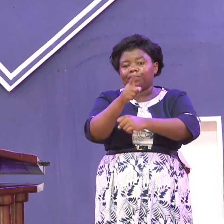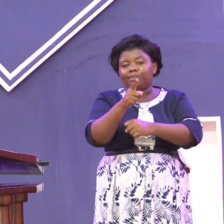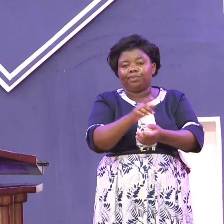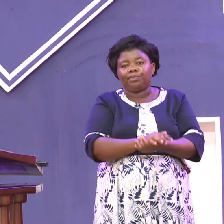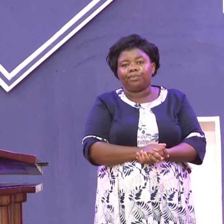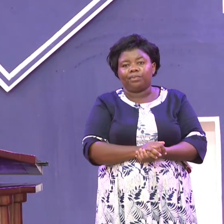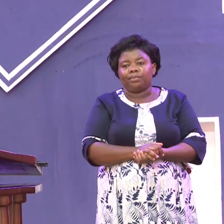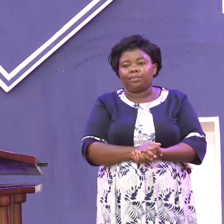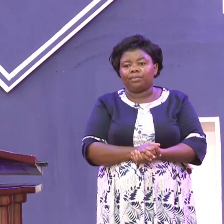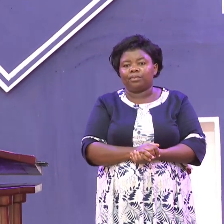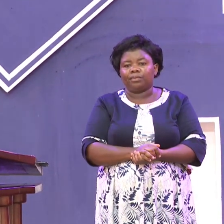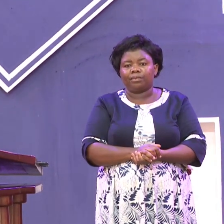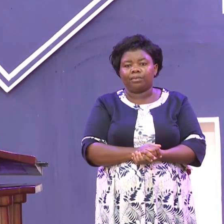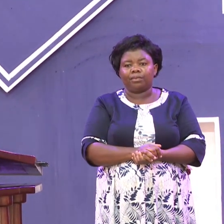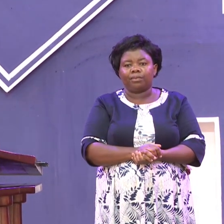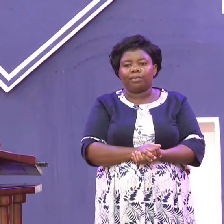protected you.